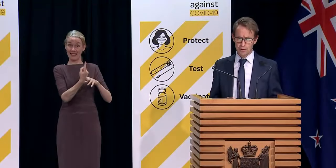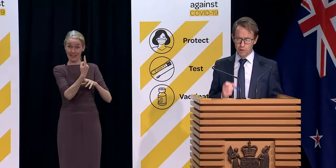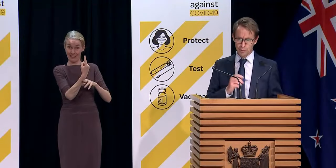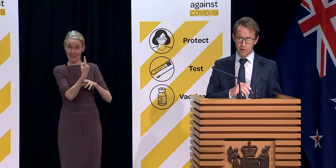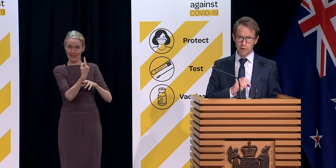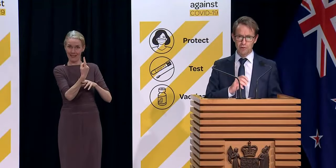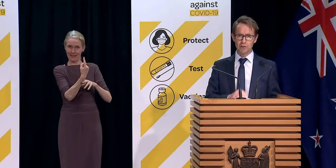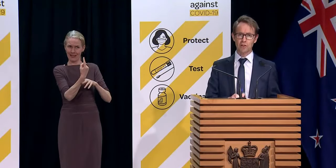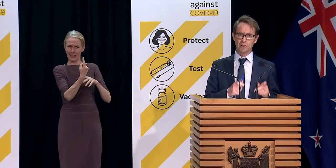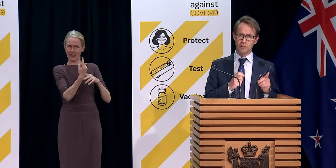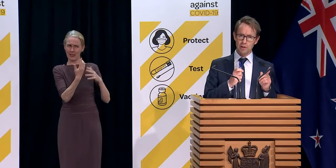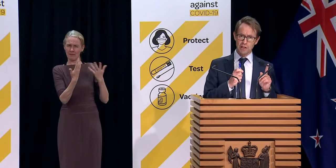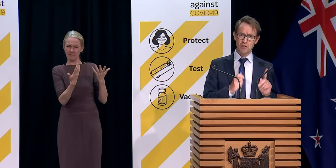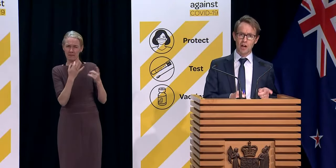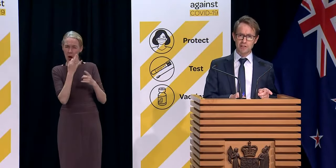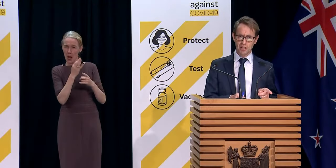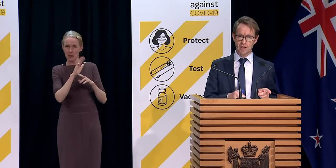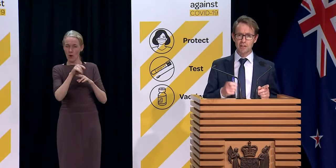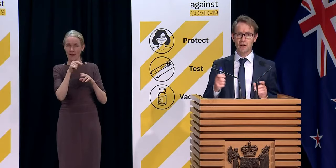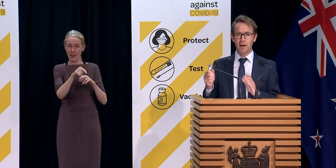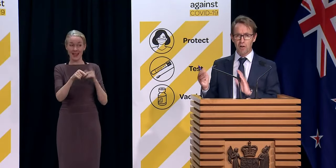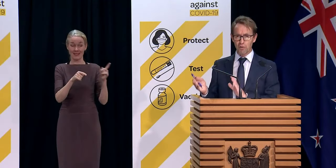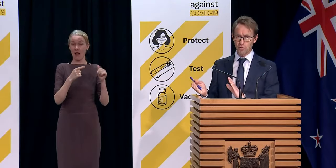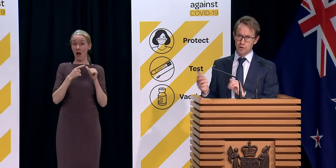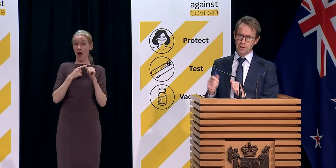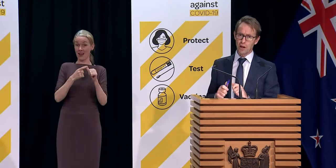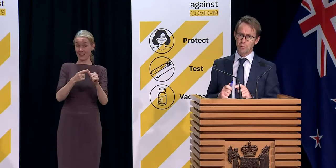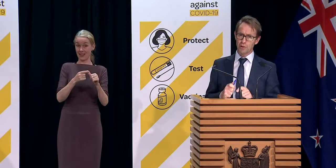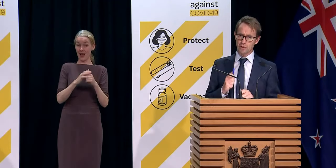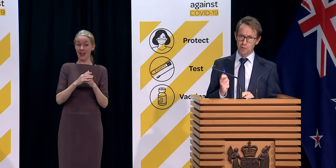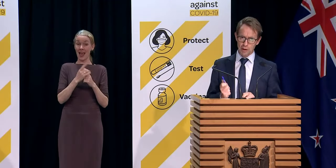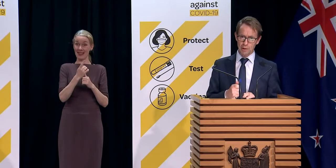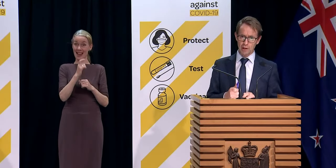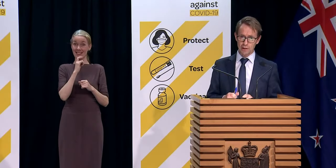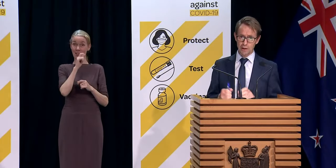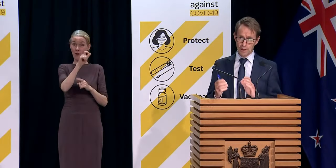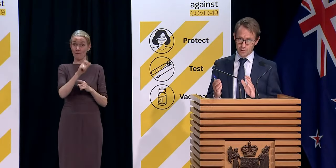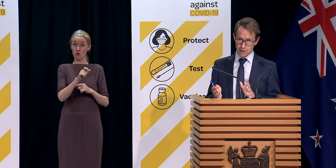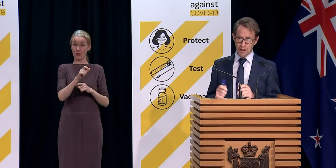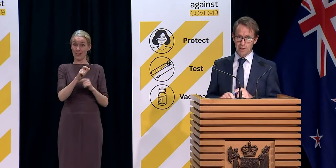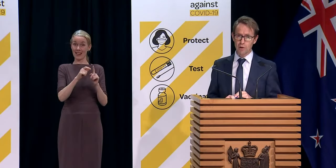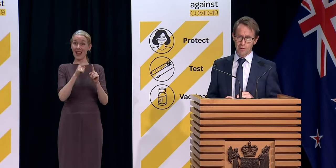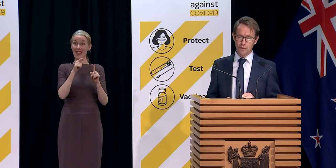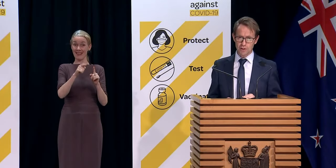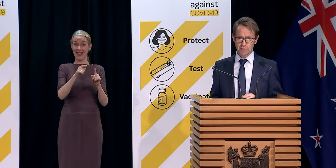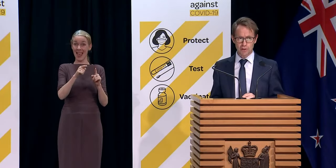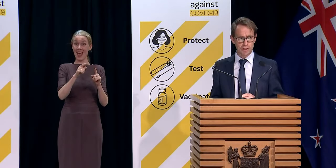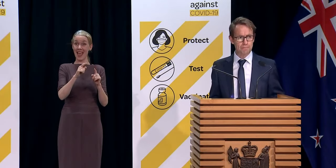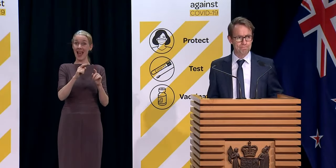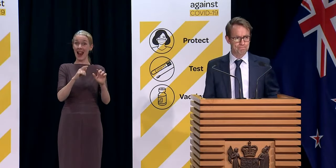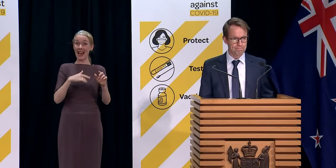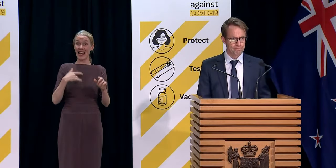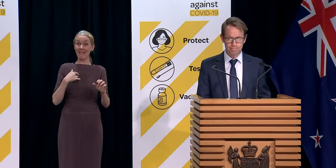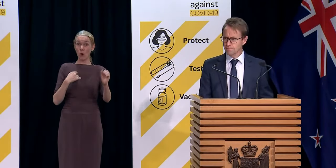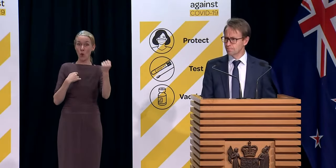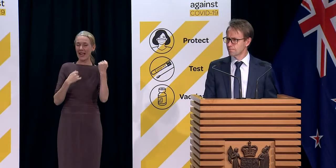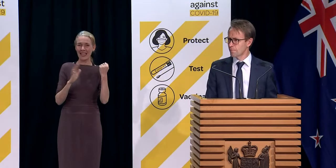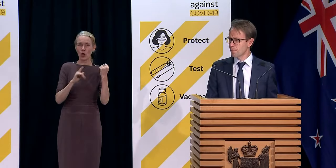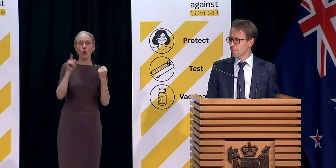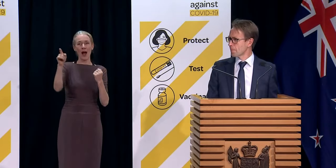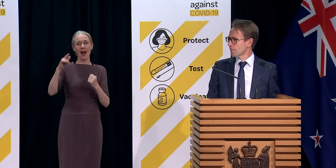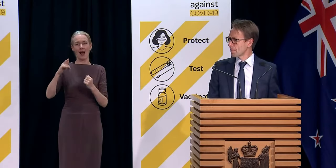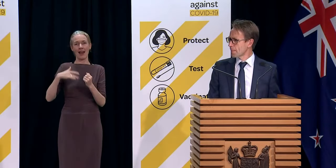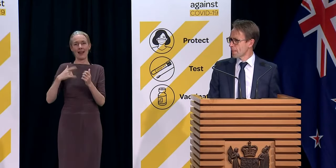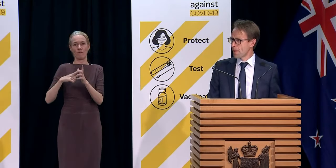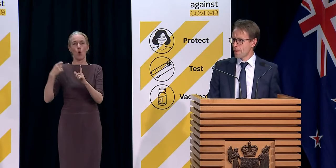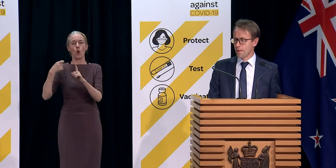to update on one of my earlier figures, it's definitely 19 of the 49 where there's no epi link today rather than 17. Why is Spring Hill not